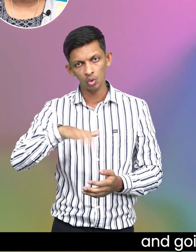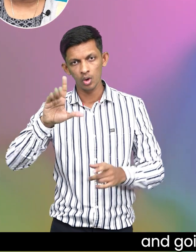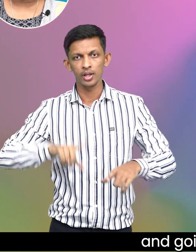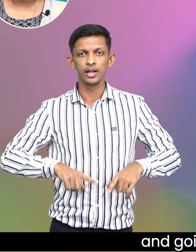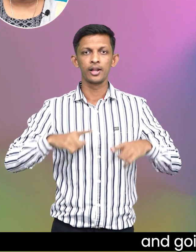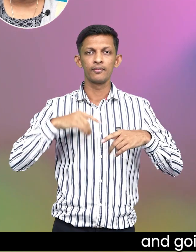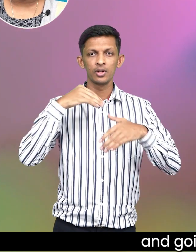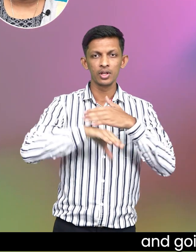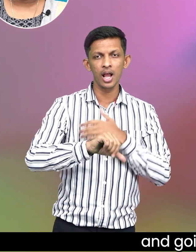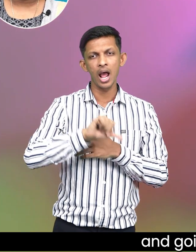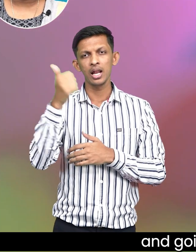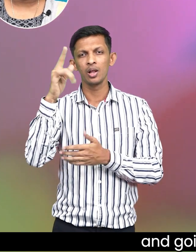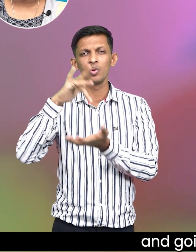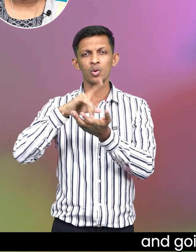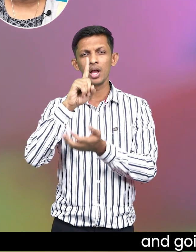one.